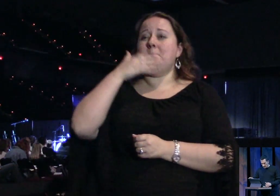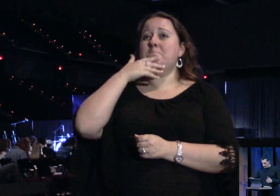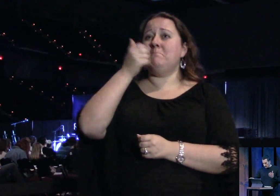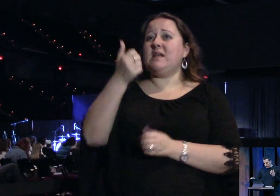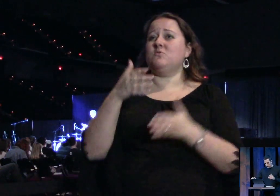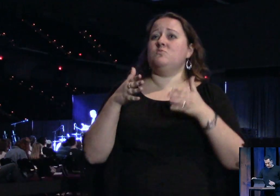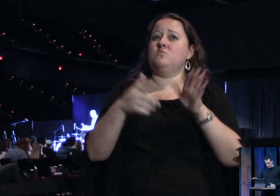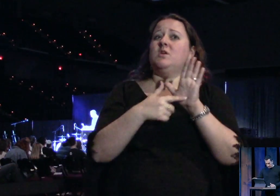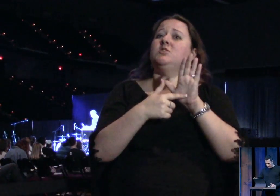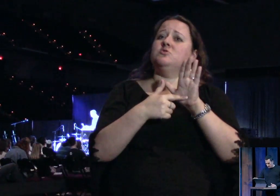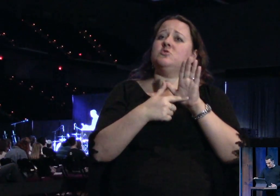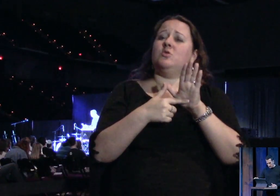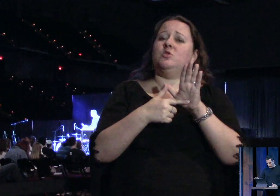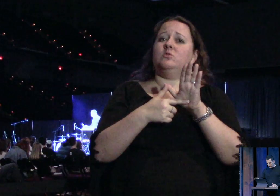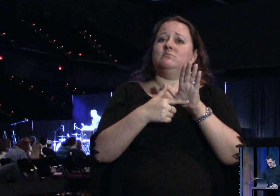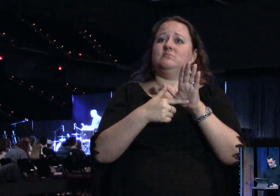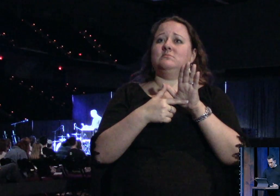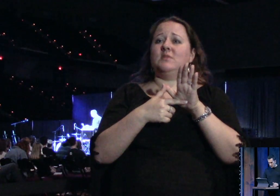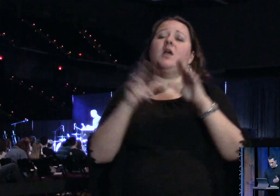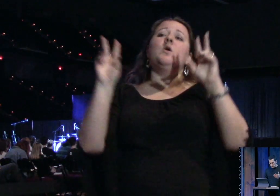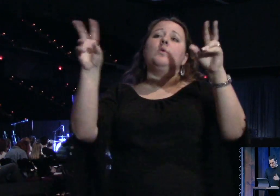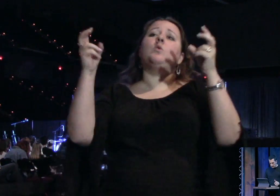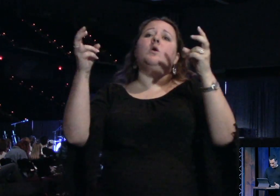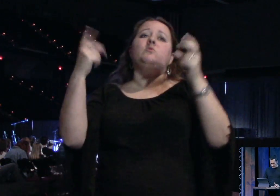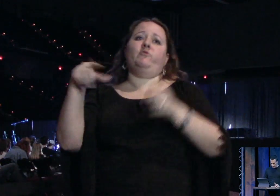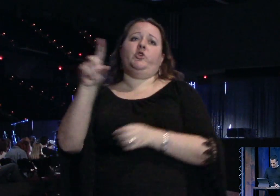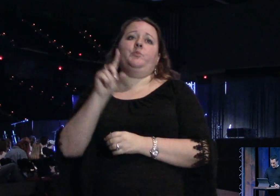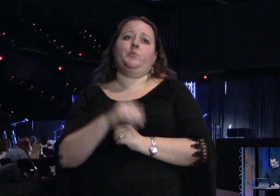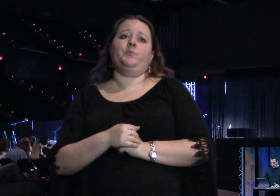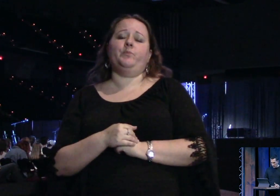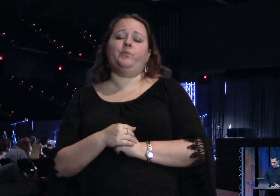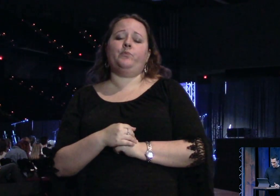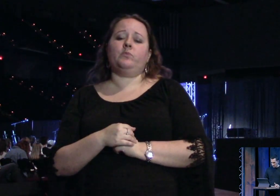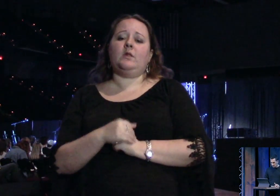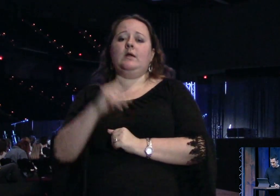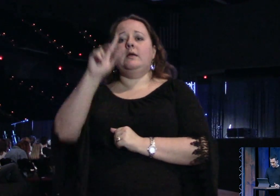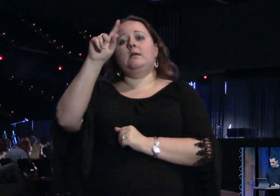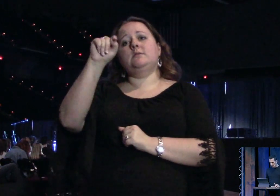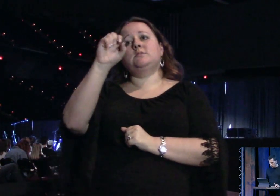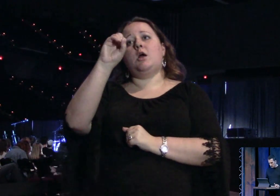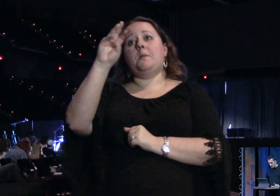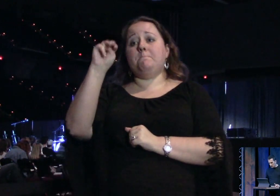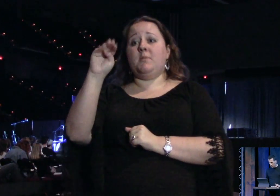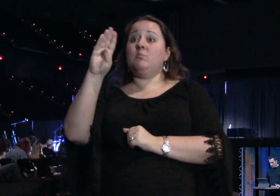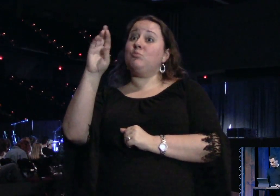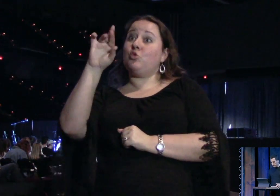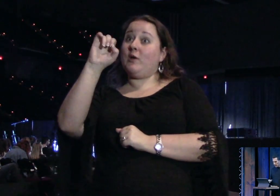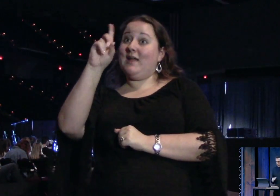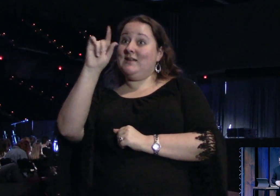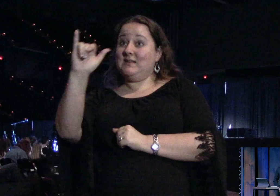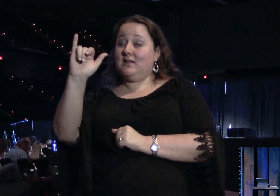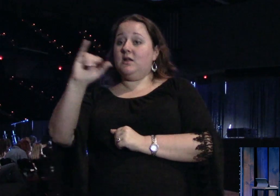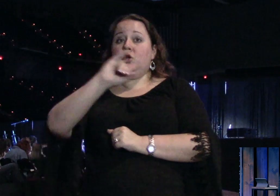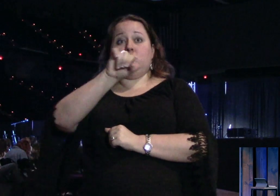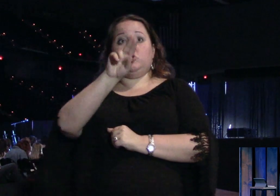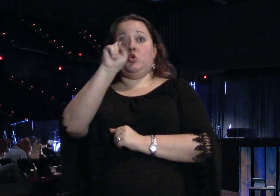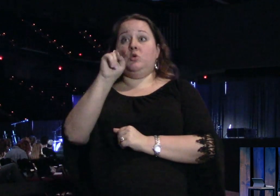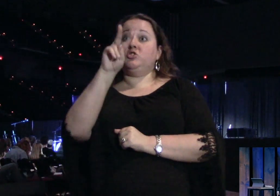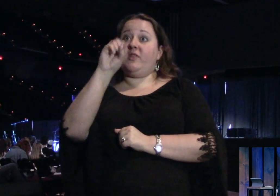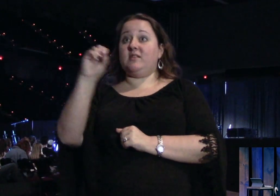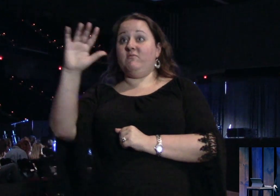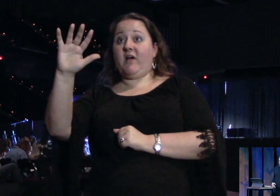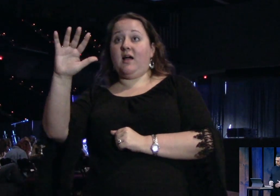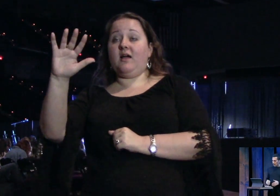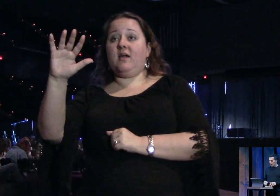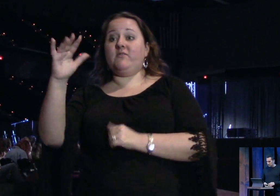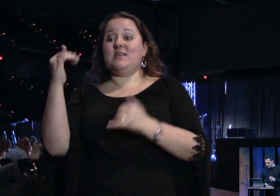I think best way I can illustrate this is by just sharing a quote from Tom Brady. In